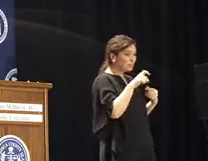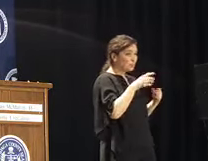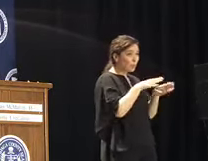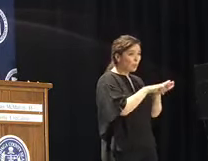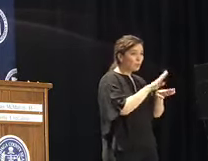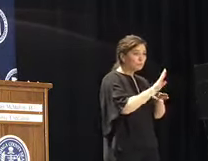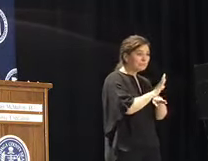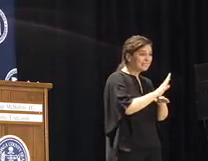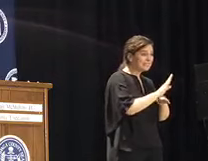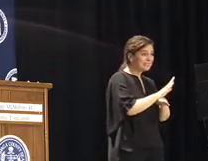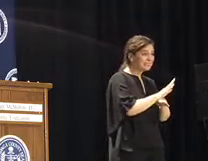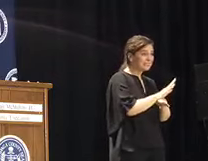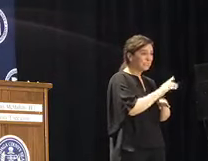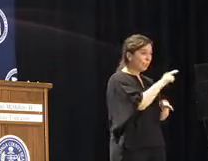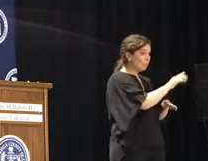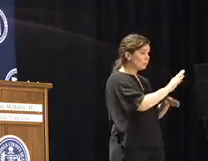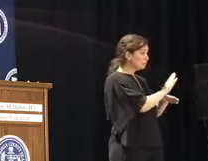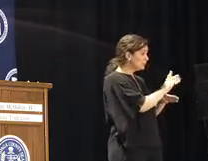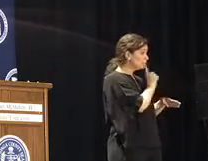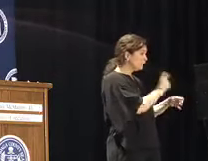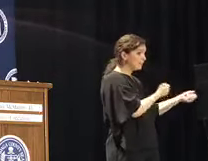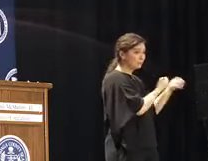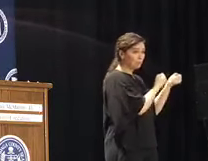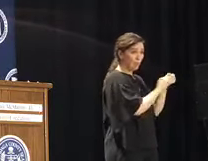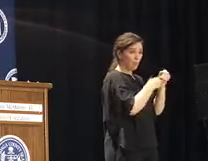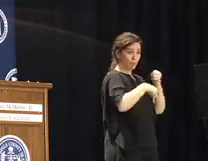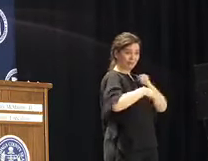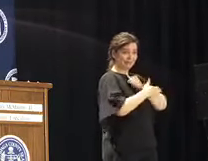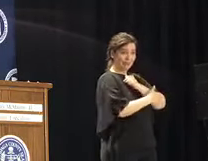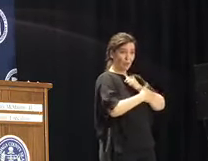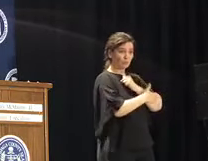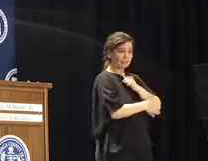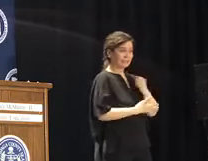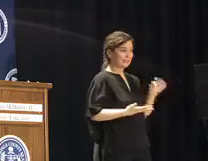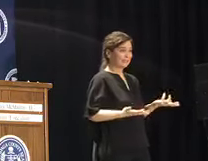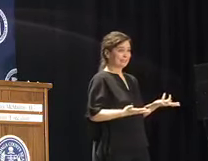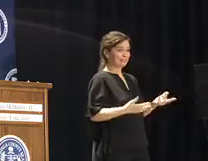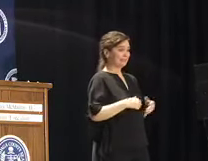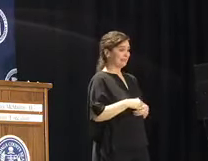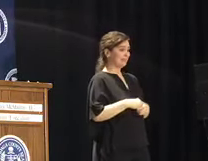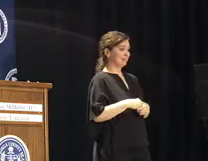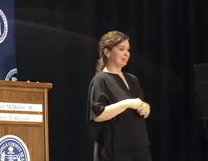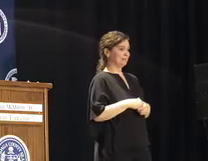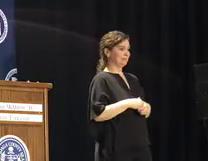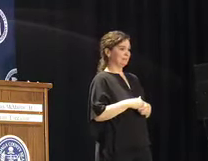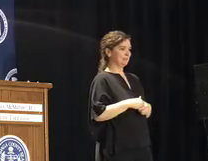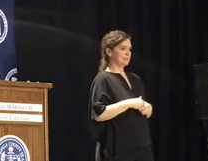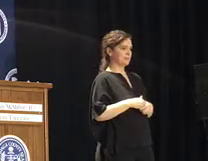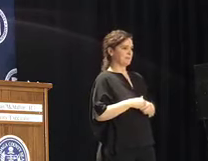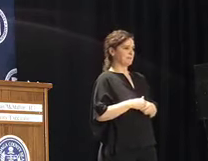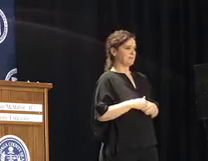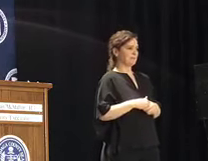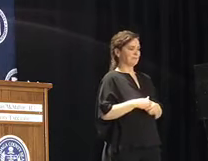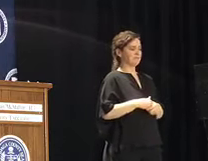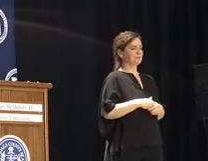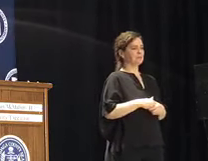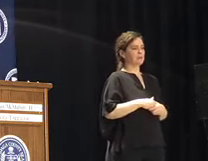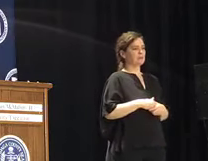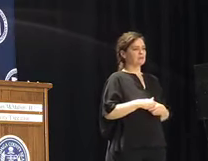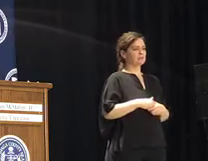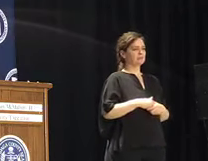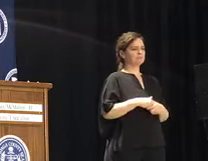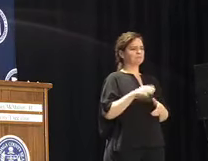We're small? just under, right? So $500,000 and above are getting a lot of money. directly from the federal government. Yeah, yeah. And you're fearing